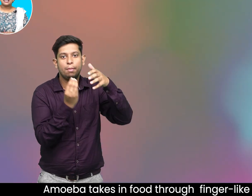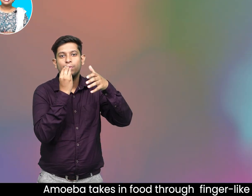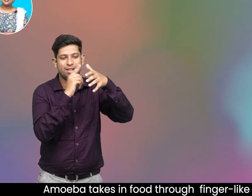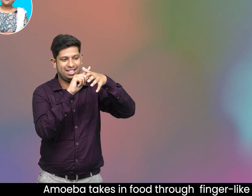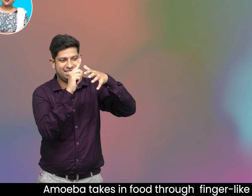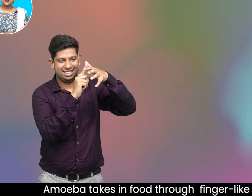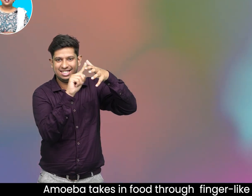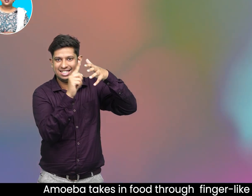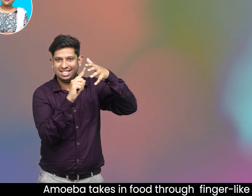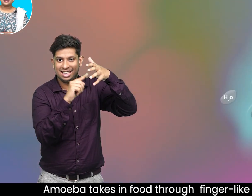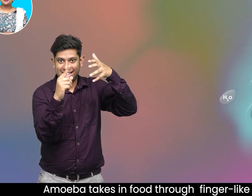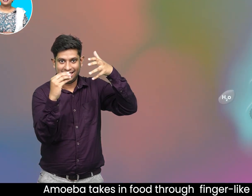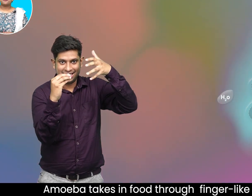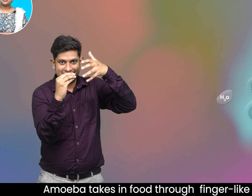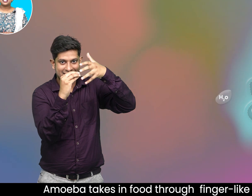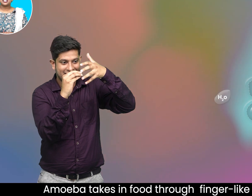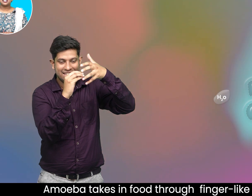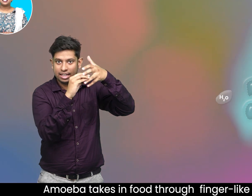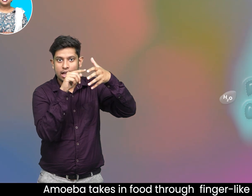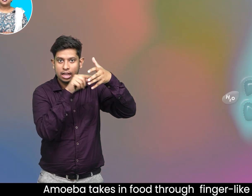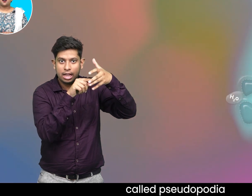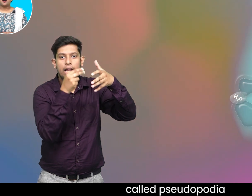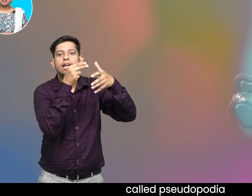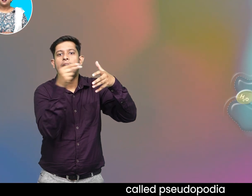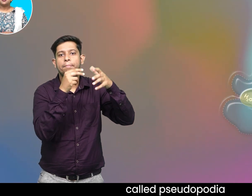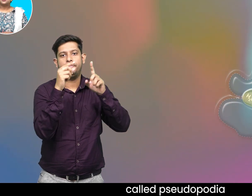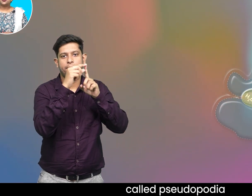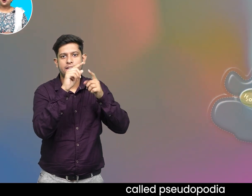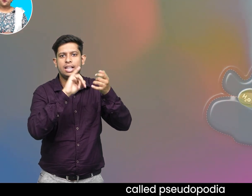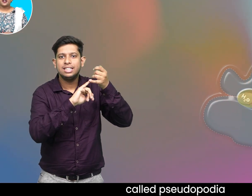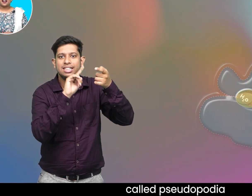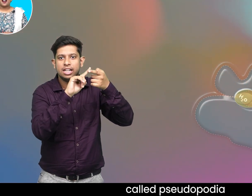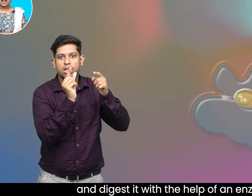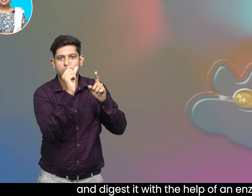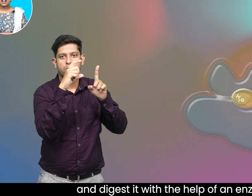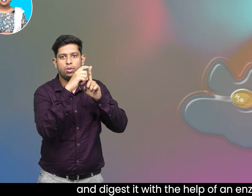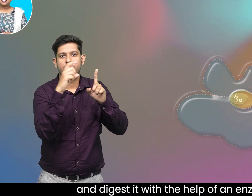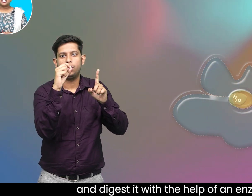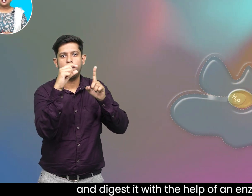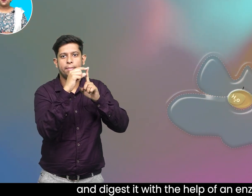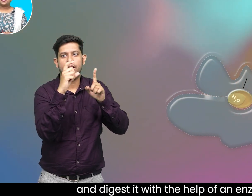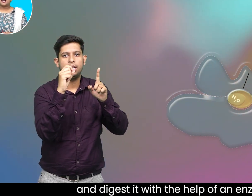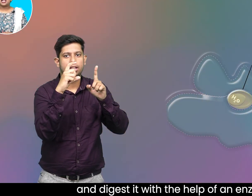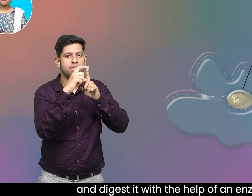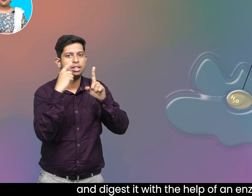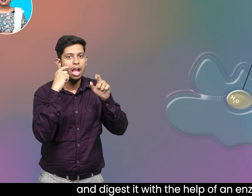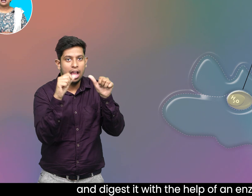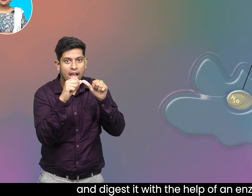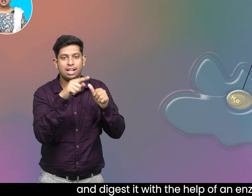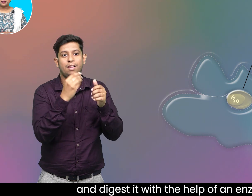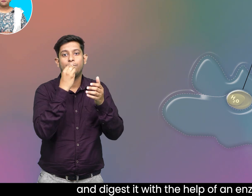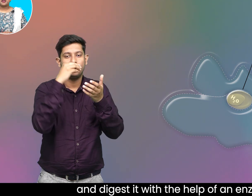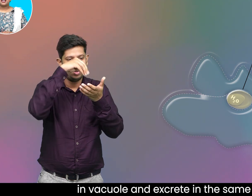Amoeba takes in food through finger-like projections called pseudopodia and digests it with the help of